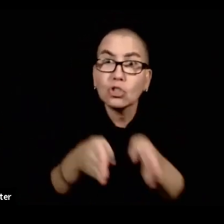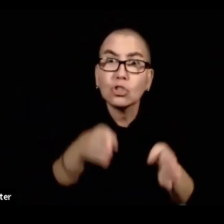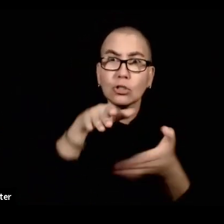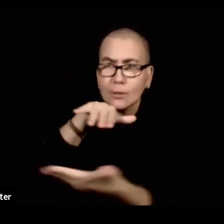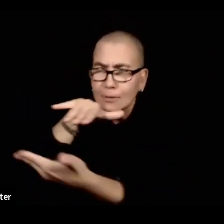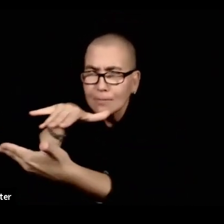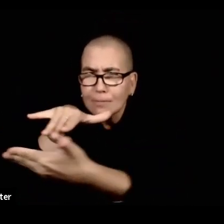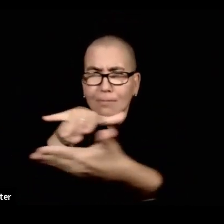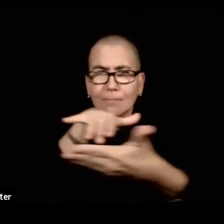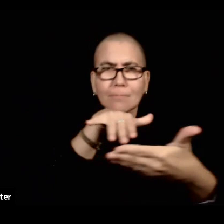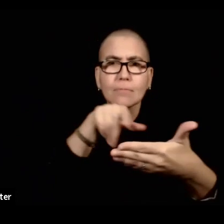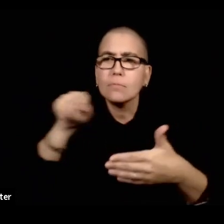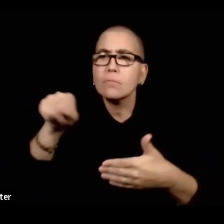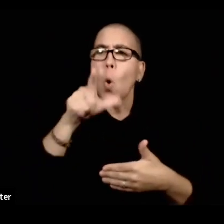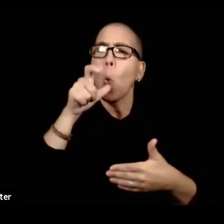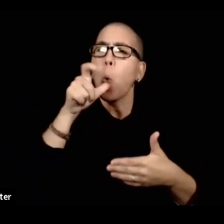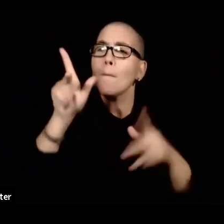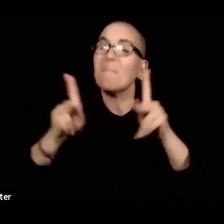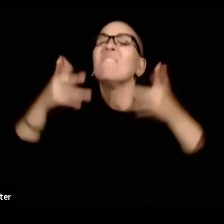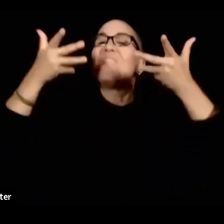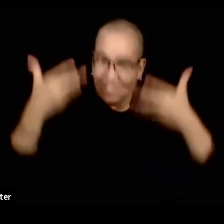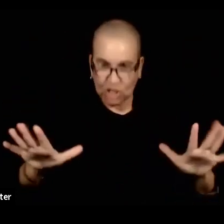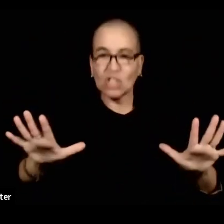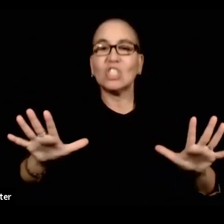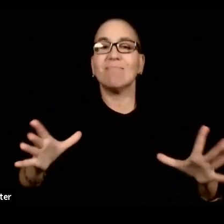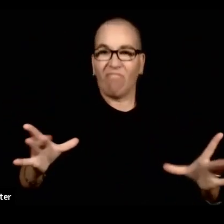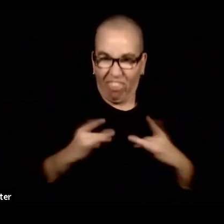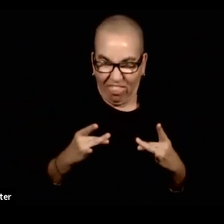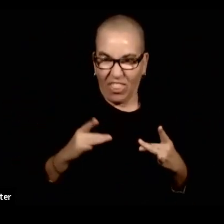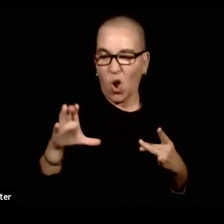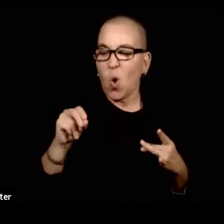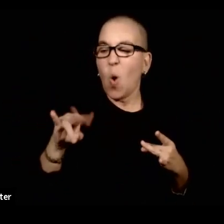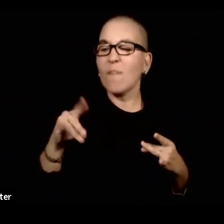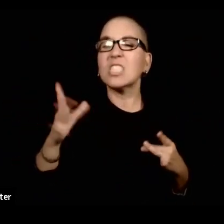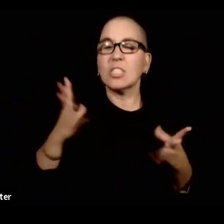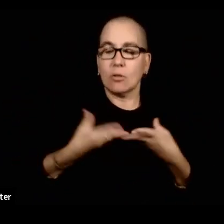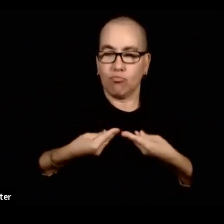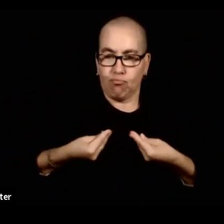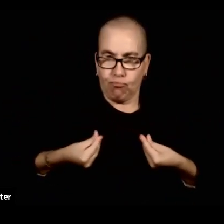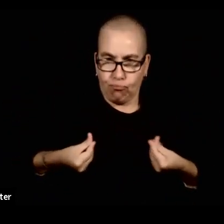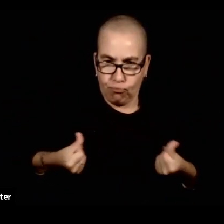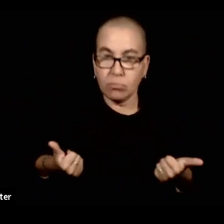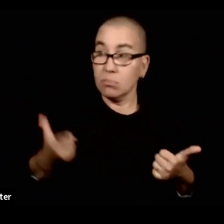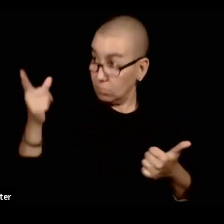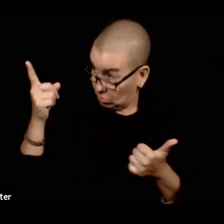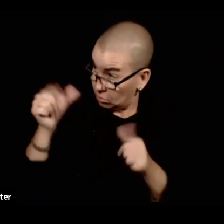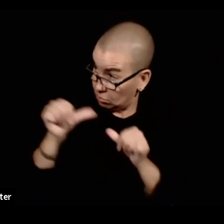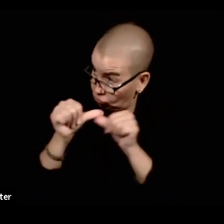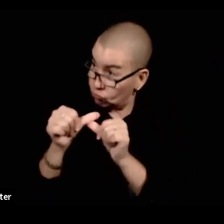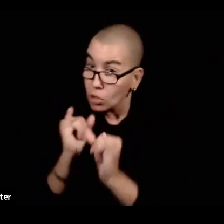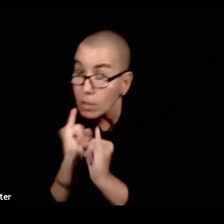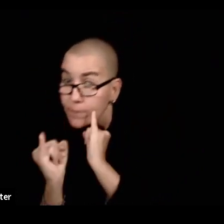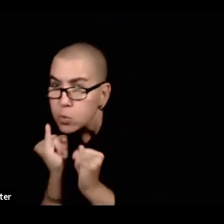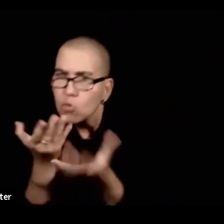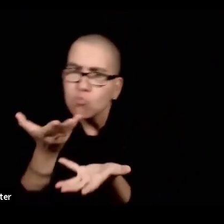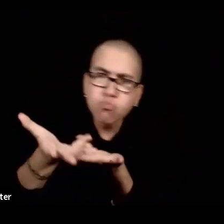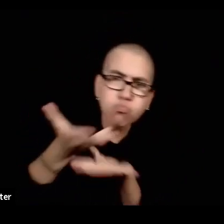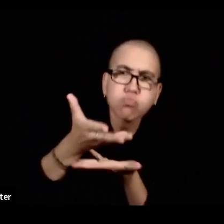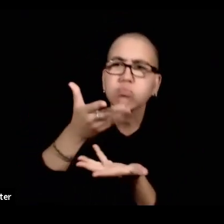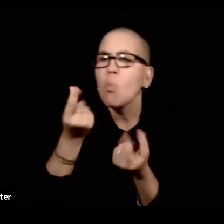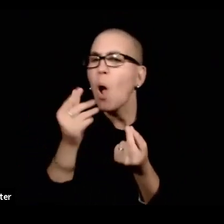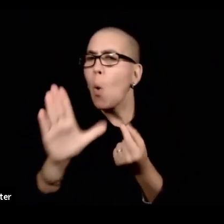developing any long-term care? And if folks are in the recovered category, does the state continue